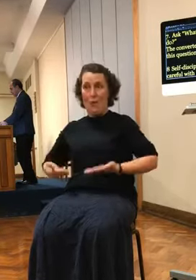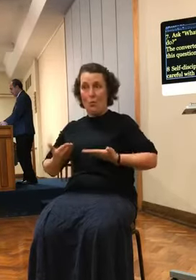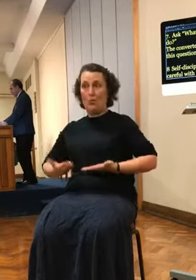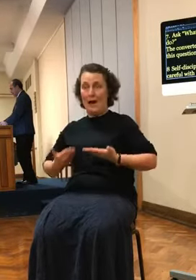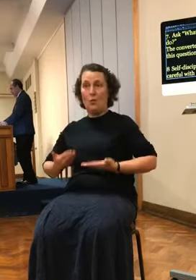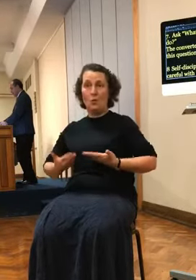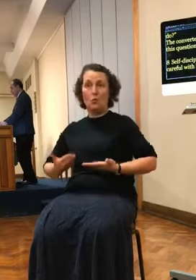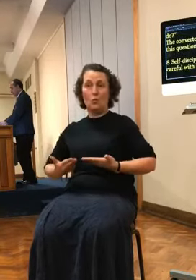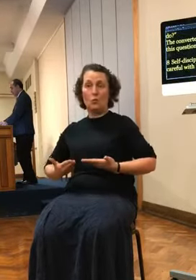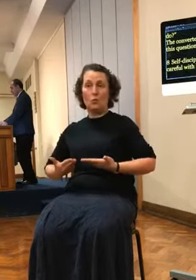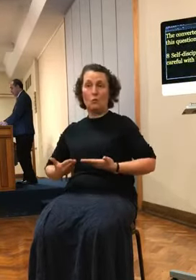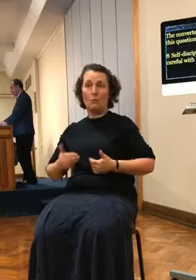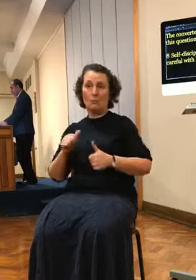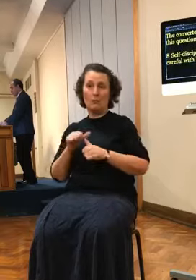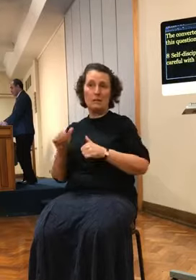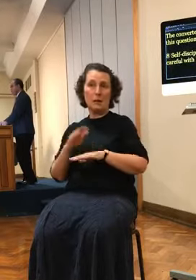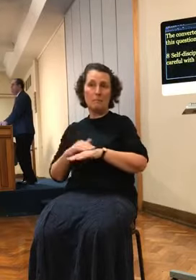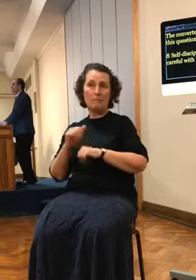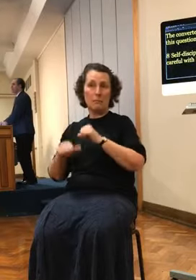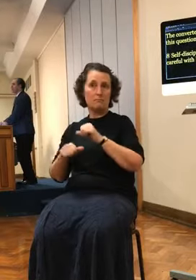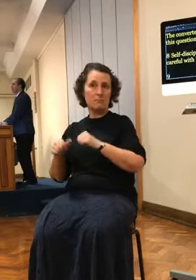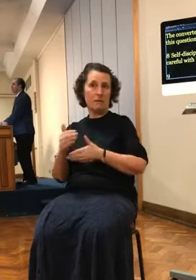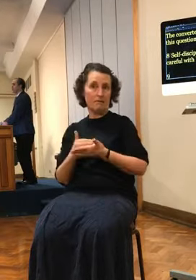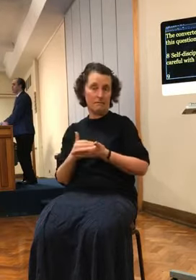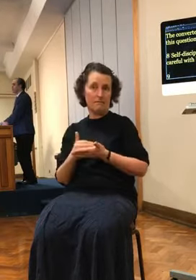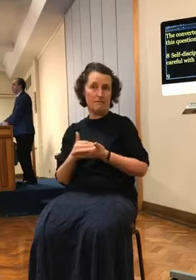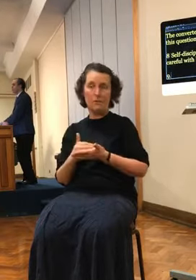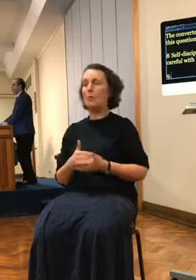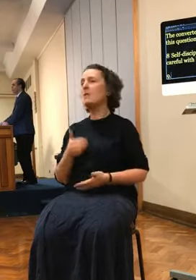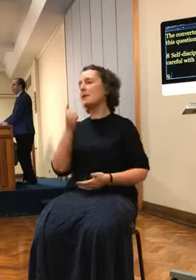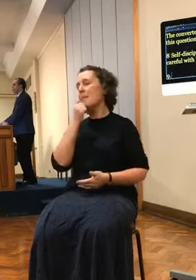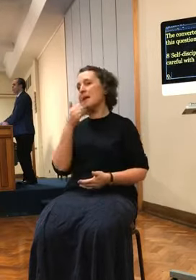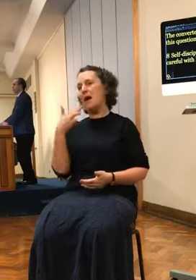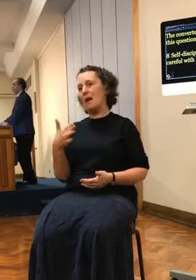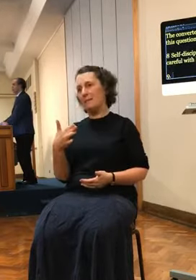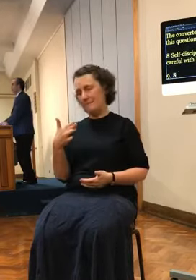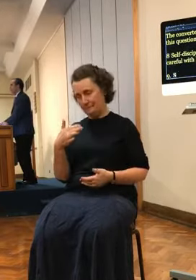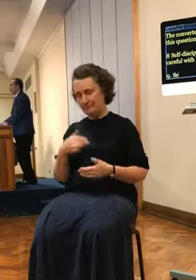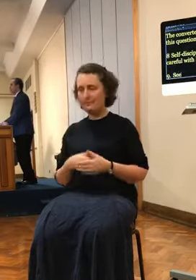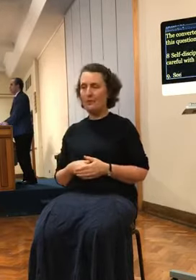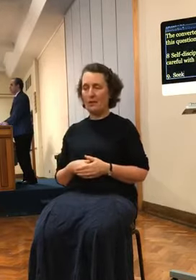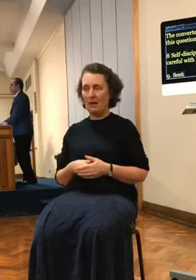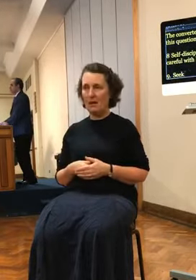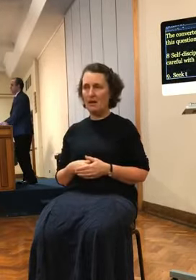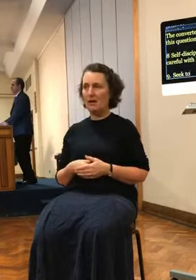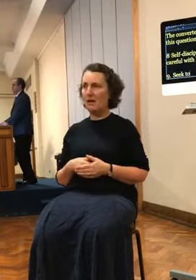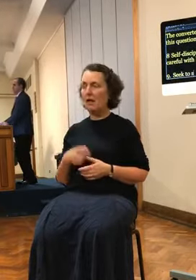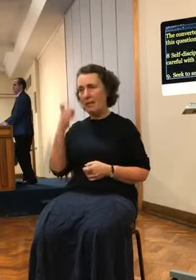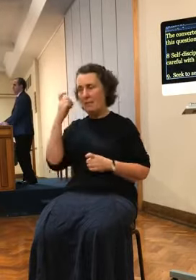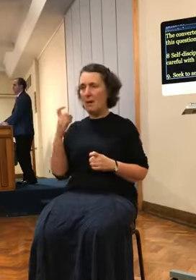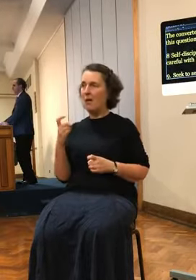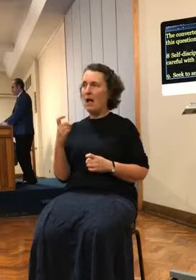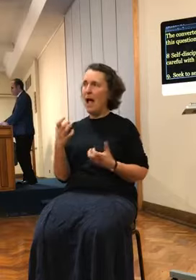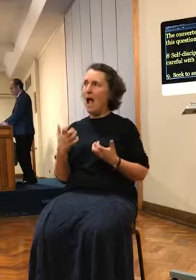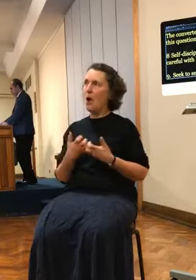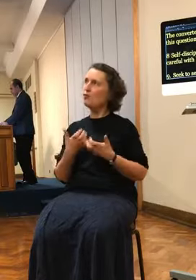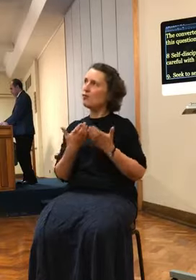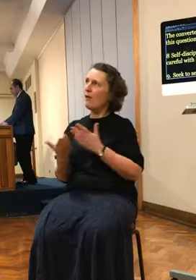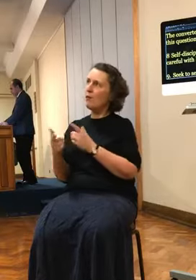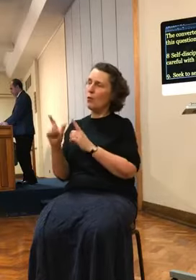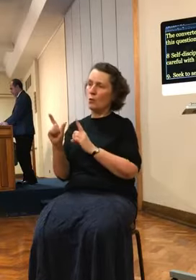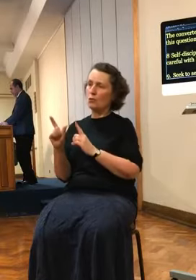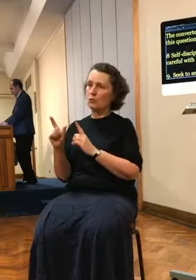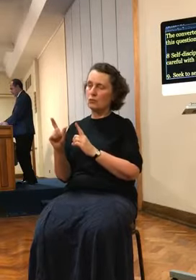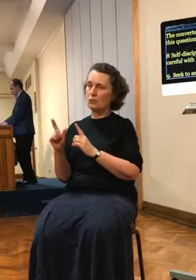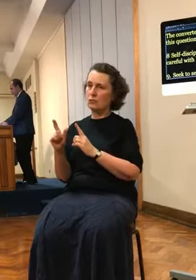saved. The ninth one, seek to serve the Lord on every opportunity. Every